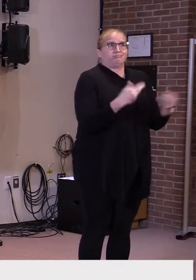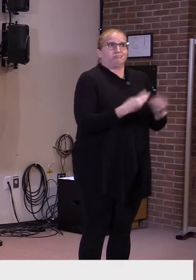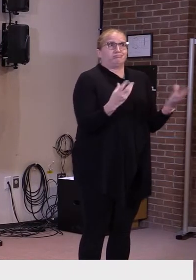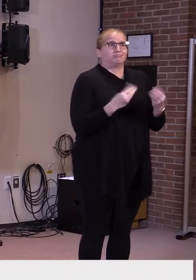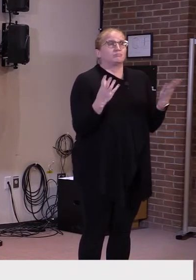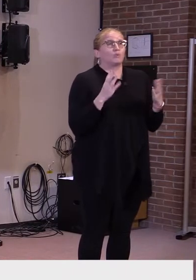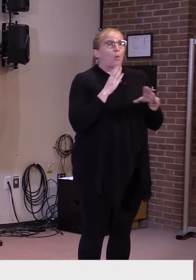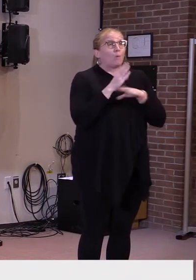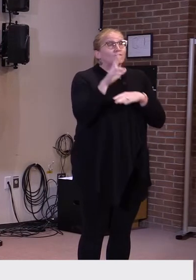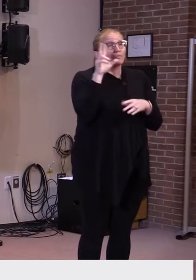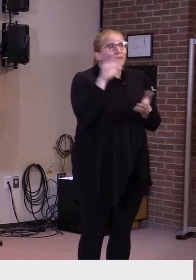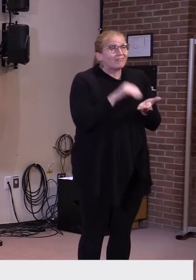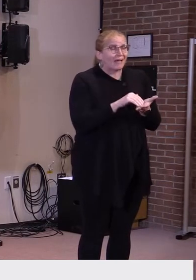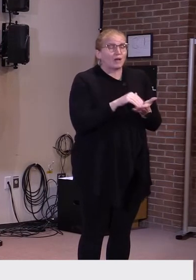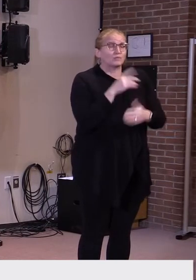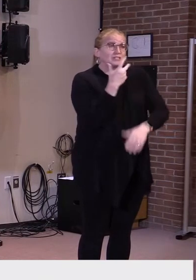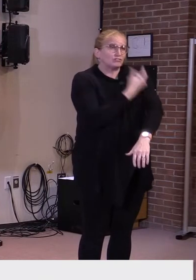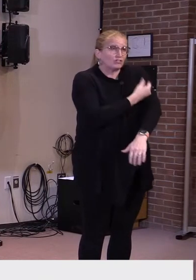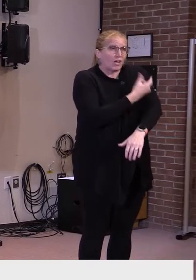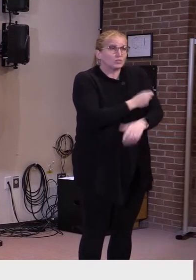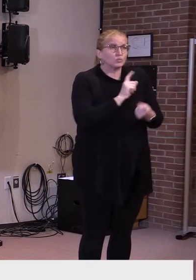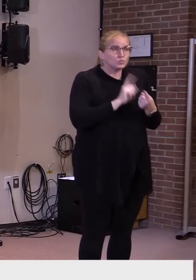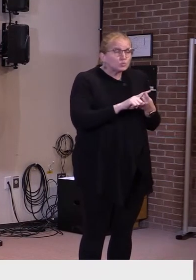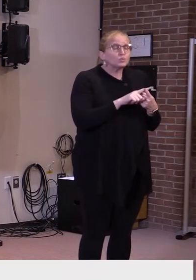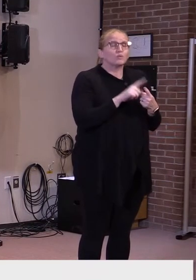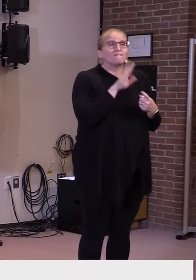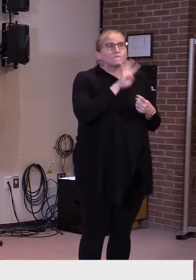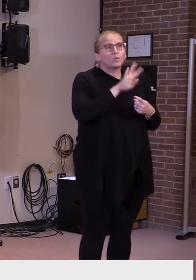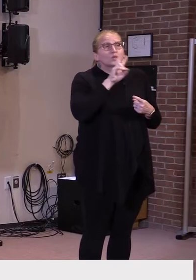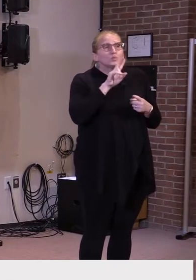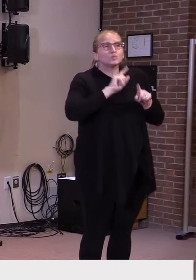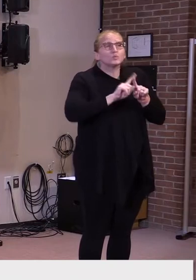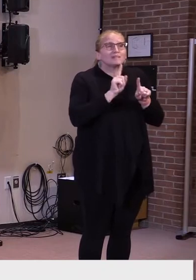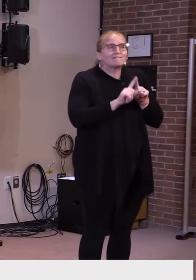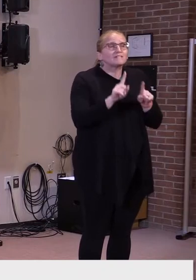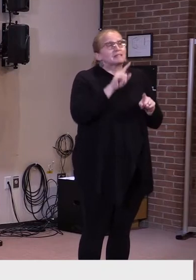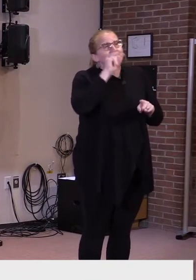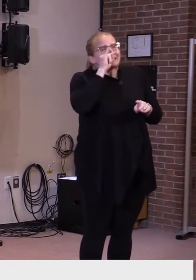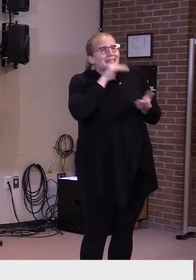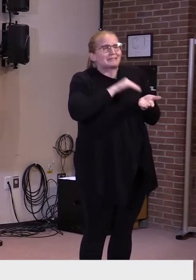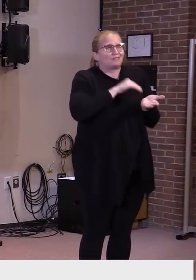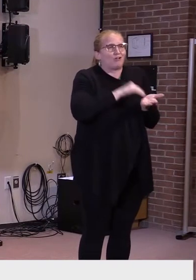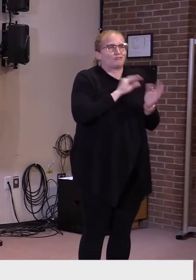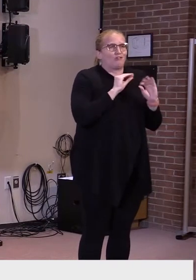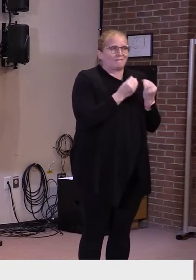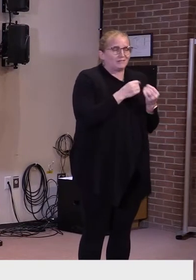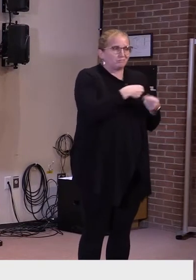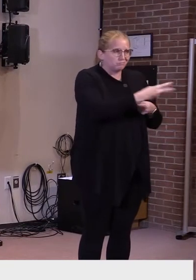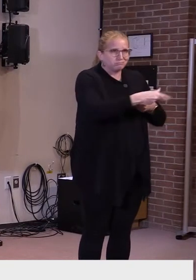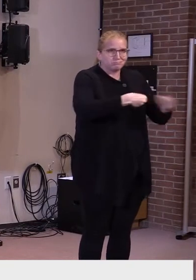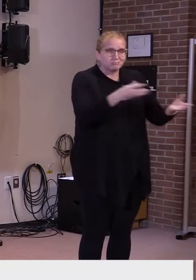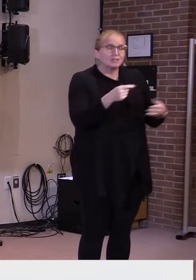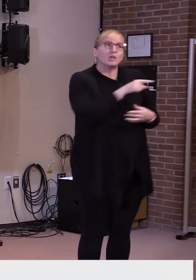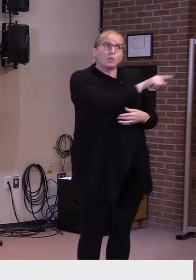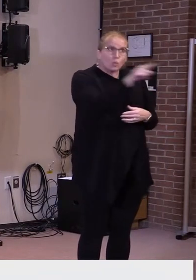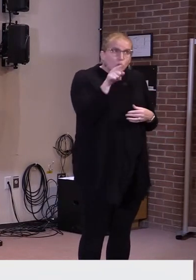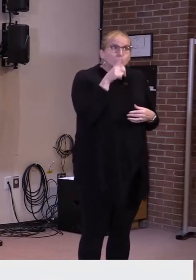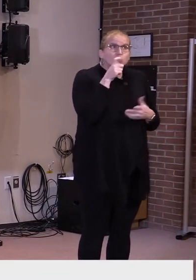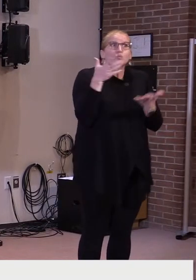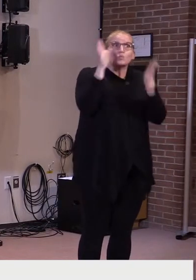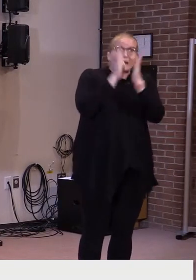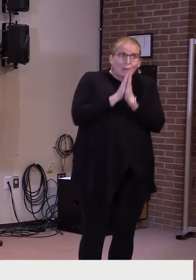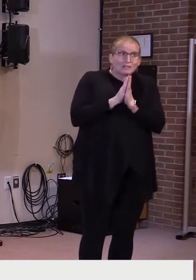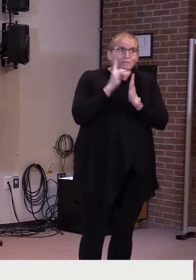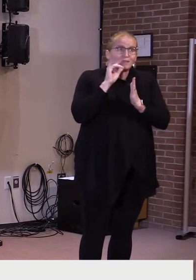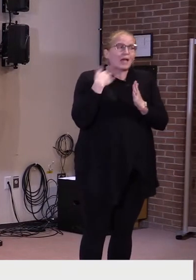to 42 pediatric and family practices. These are all the practices that have requested